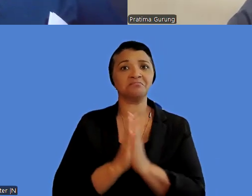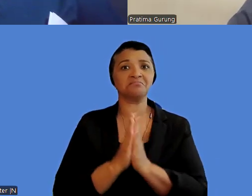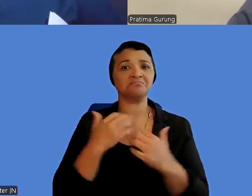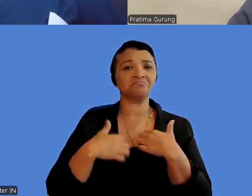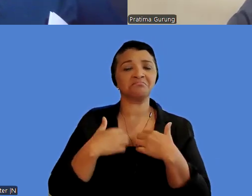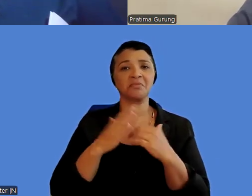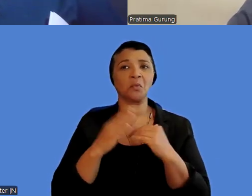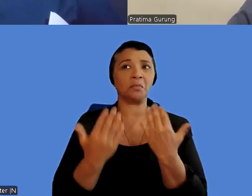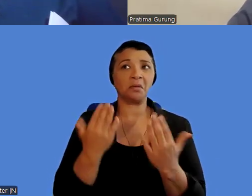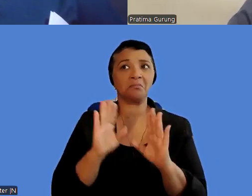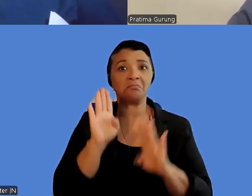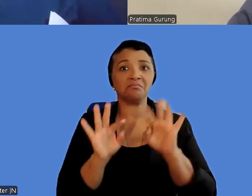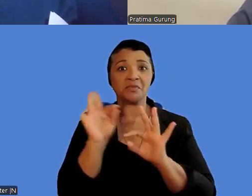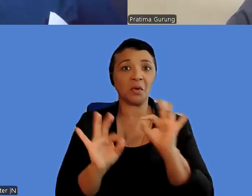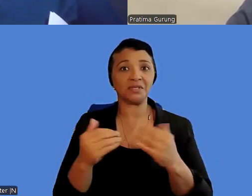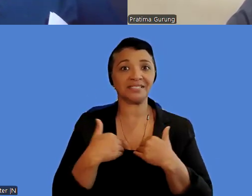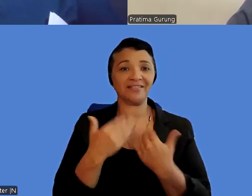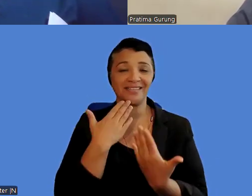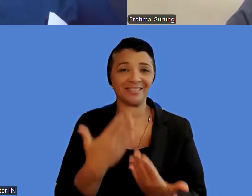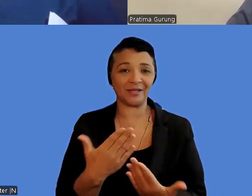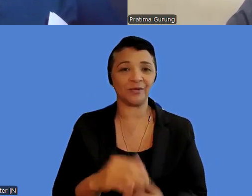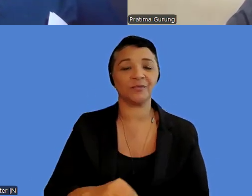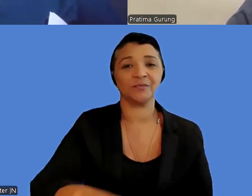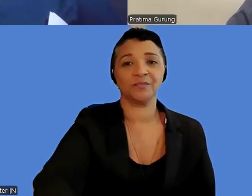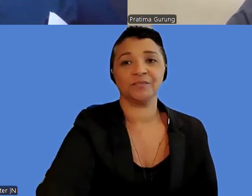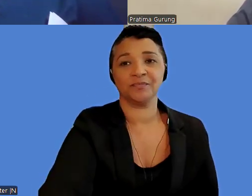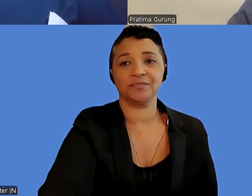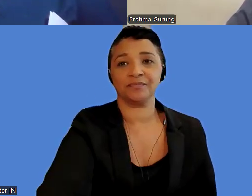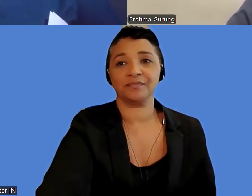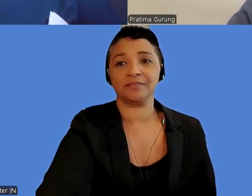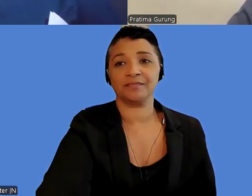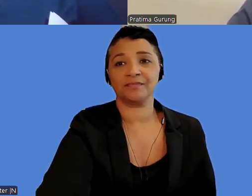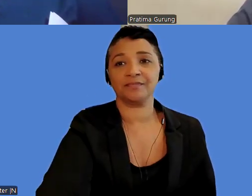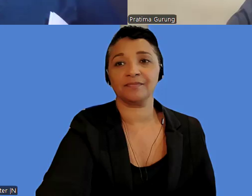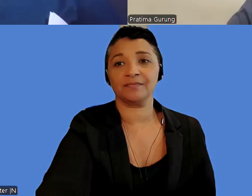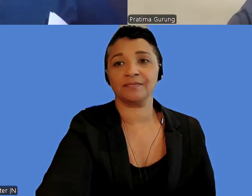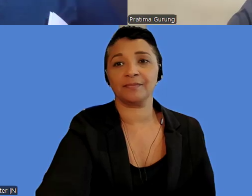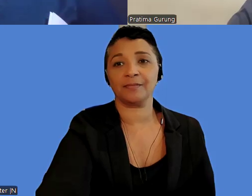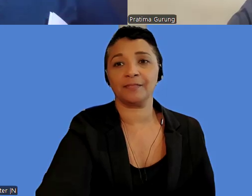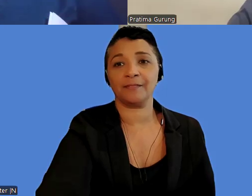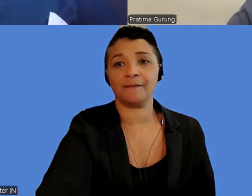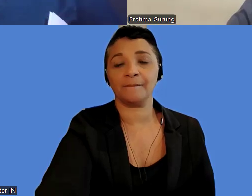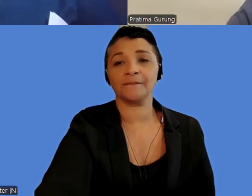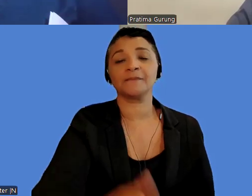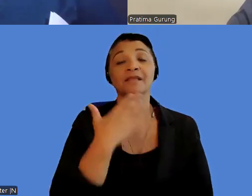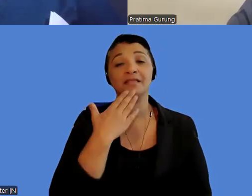I have any questions regarding it. Thank you. Thank you for providing me this opportunity and thank you for listening me.